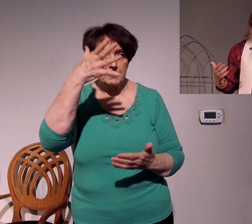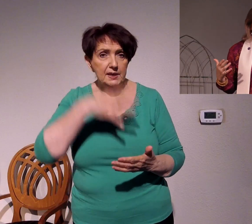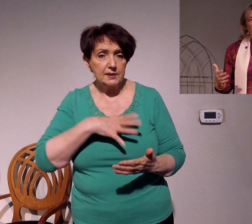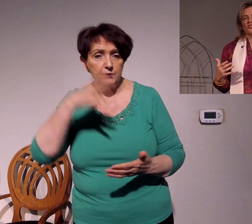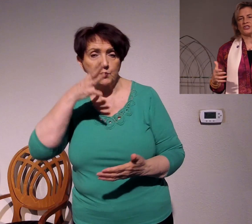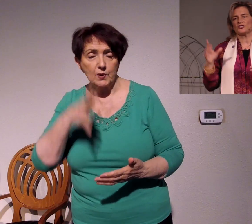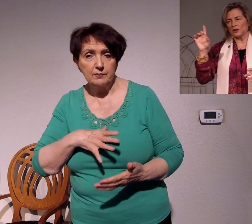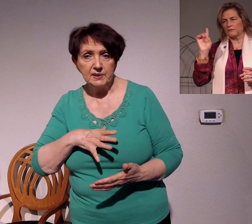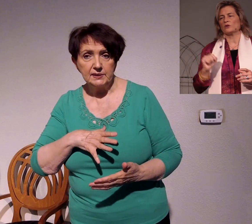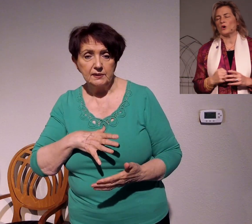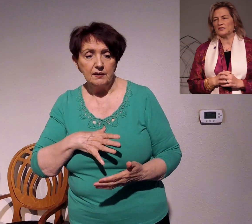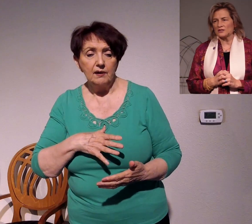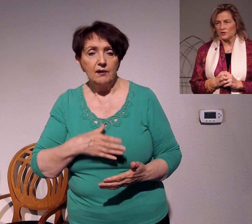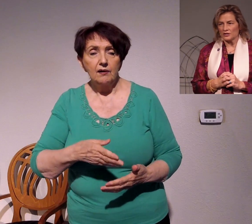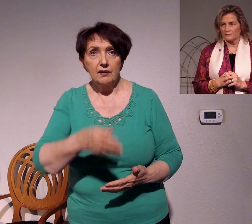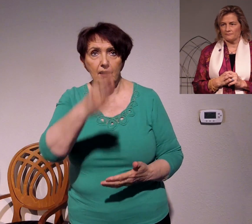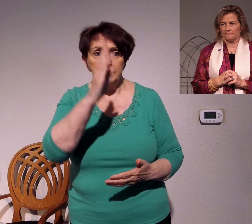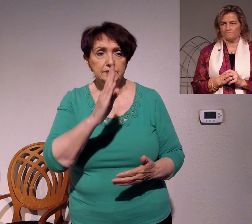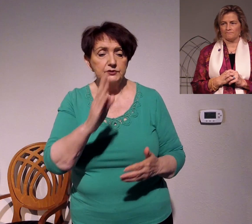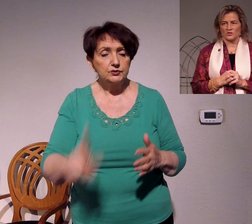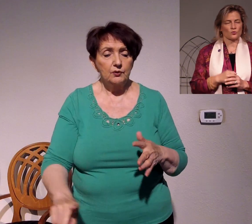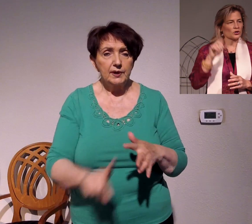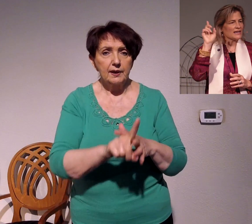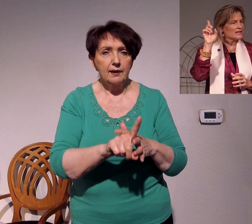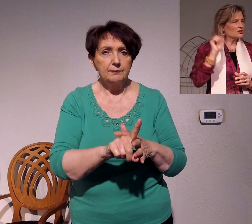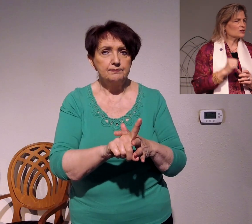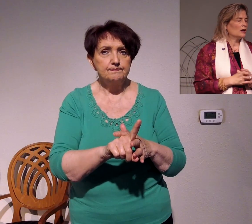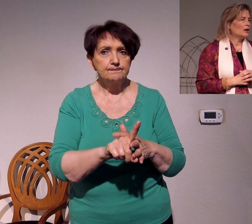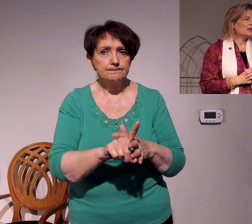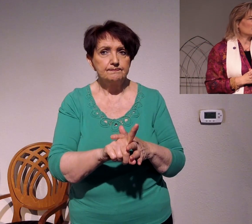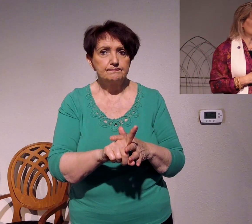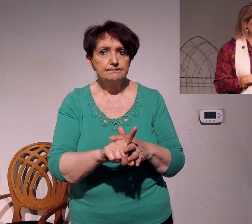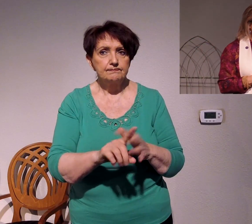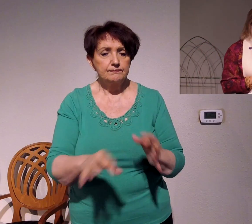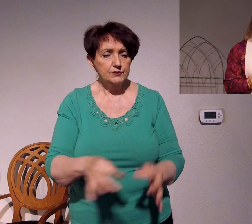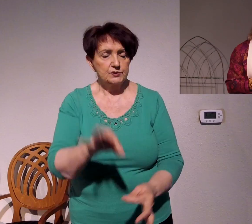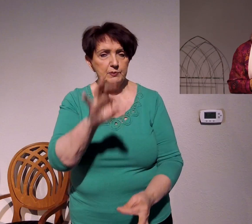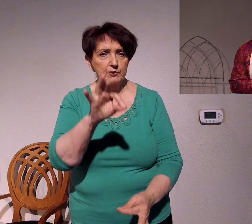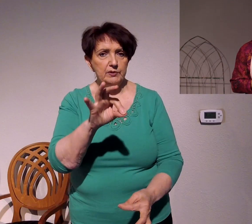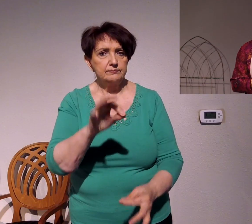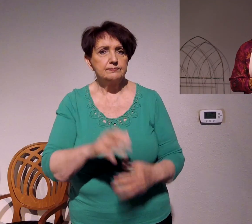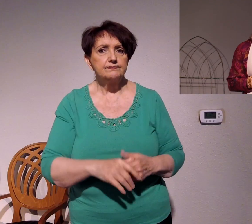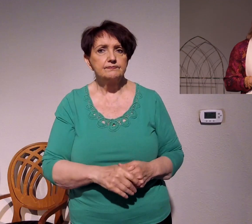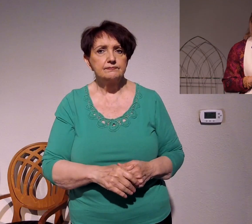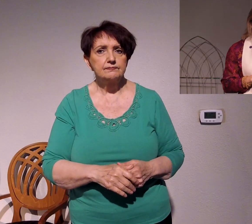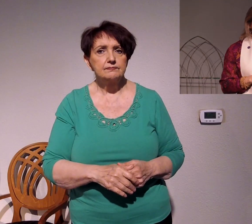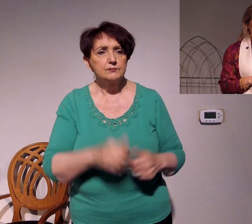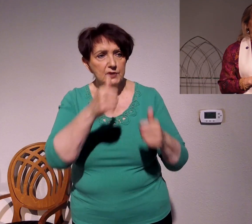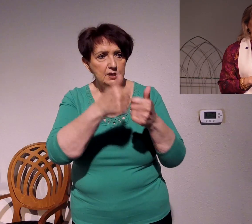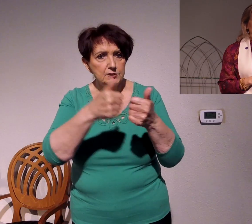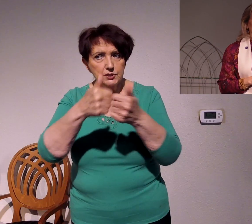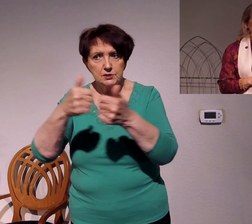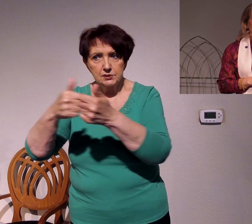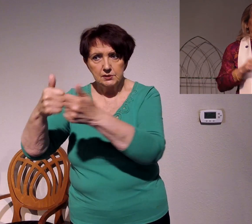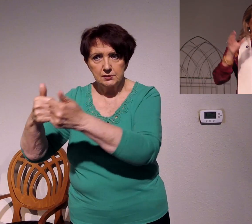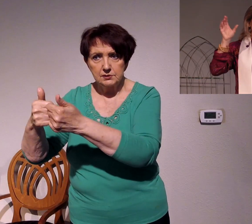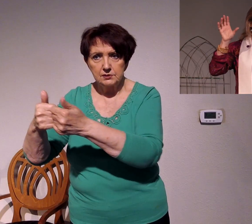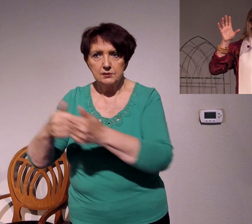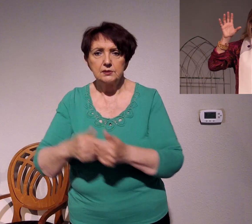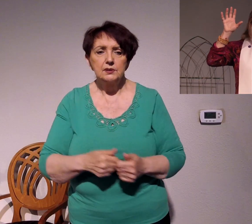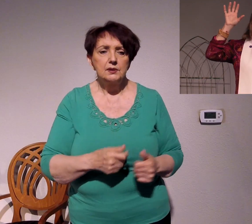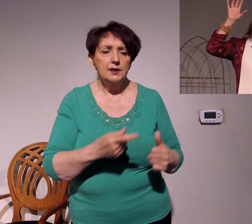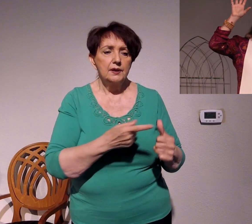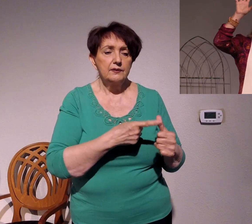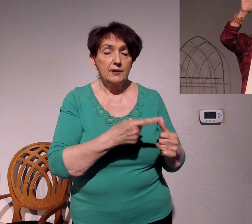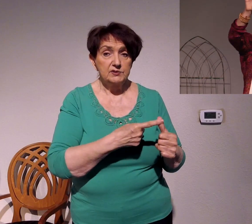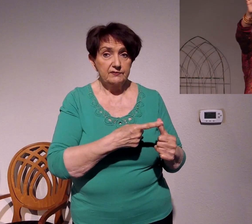are incarnations of the one Spirit. So we're each an incarnation of this one Spirit, so that's one. And the